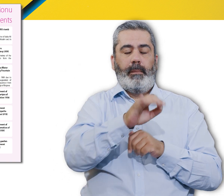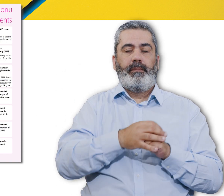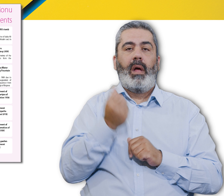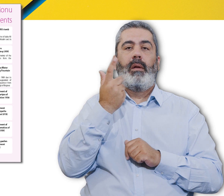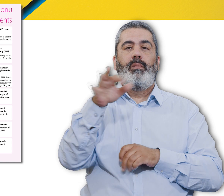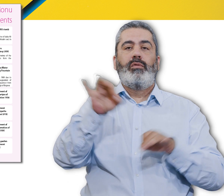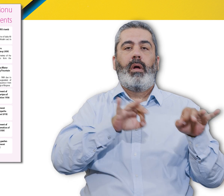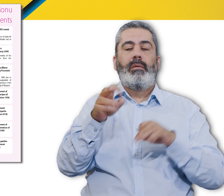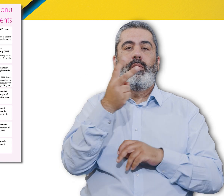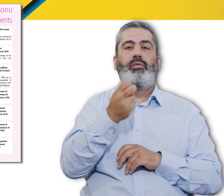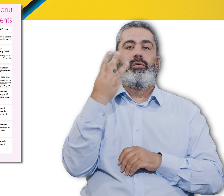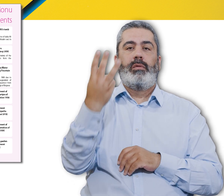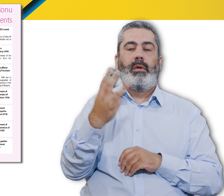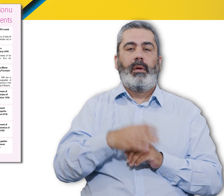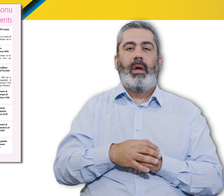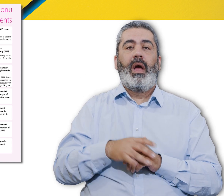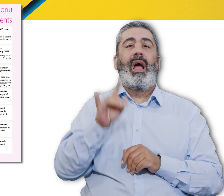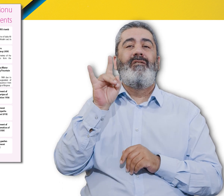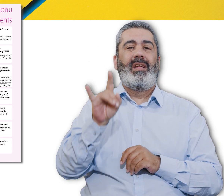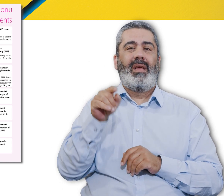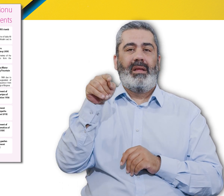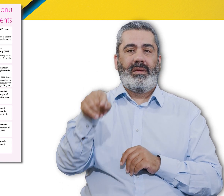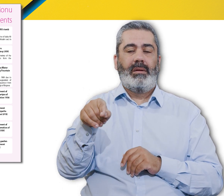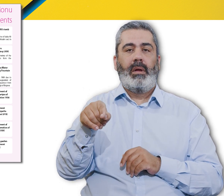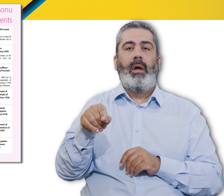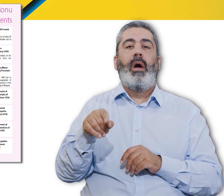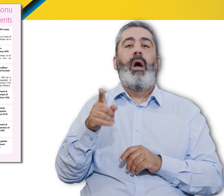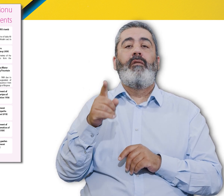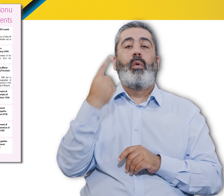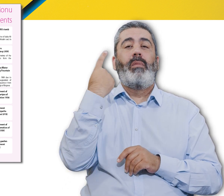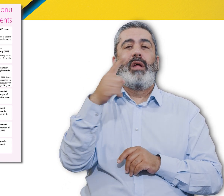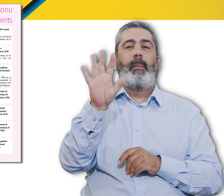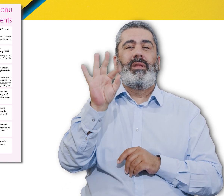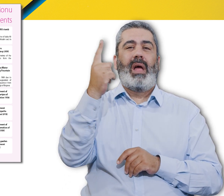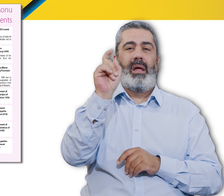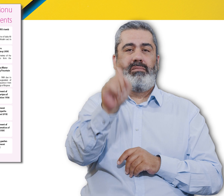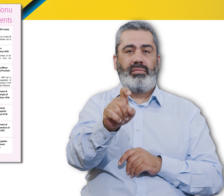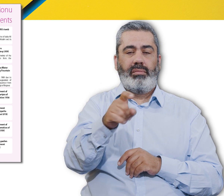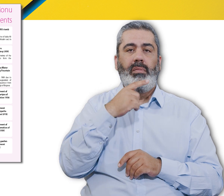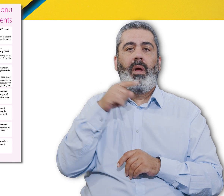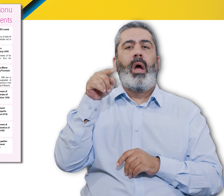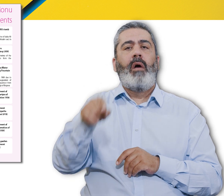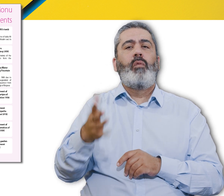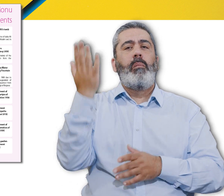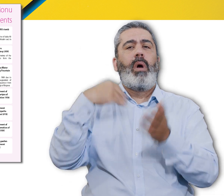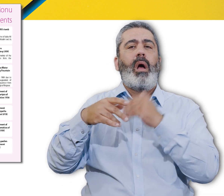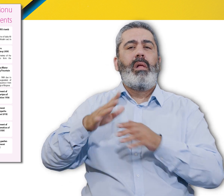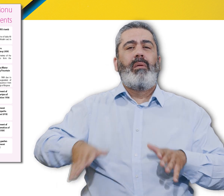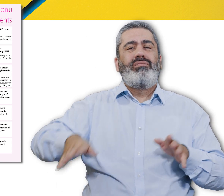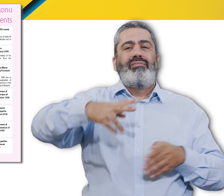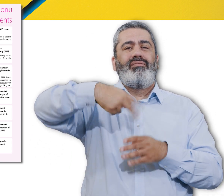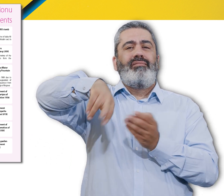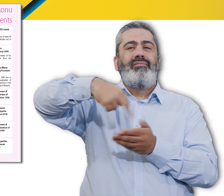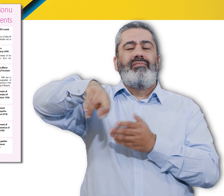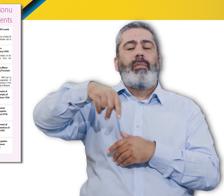Attractions. Helveti Tekke. 23 on the map number 151. The Tekke of Dervishes Helvetic order in